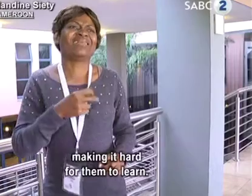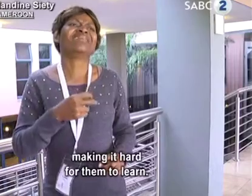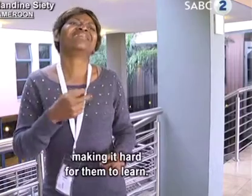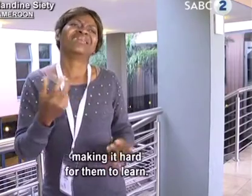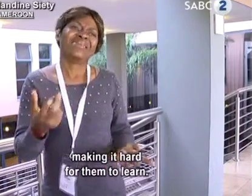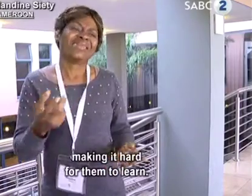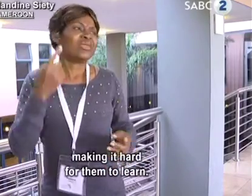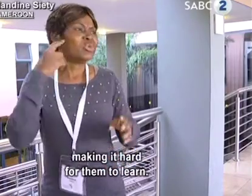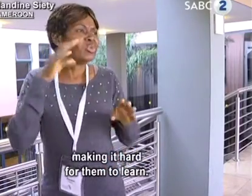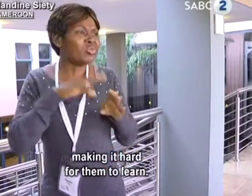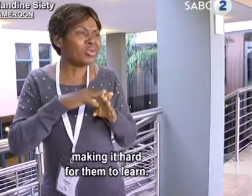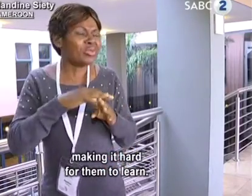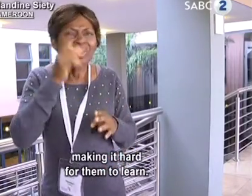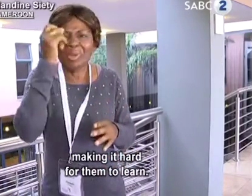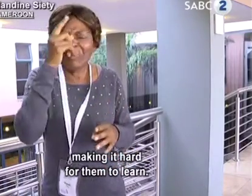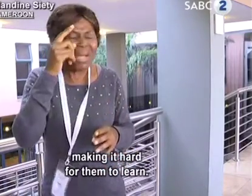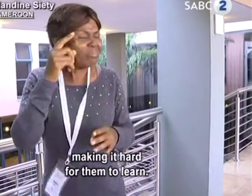for them to learn.